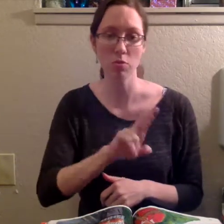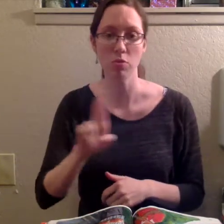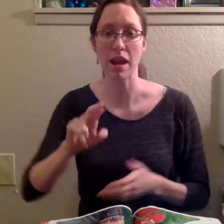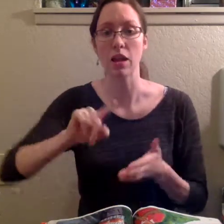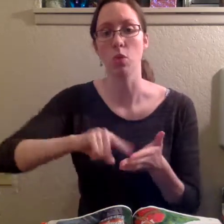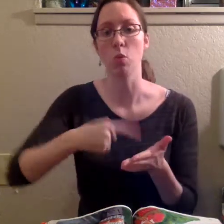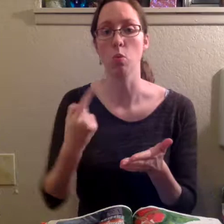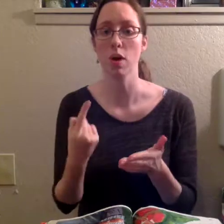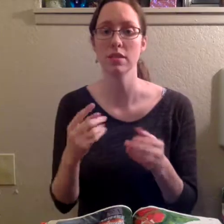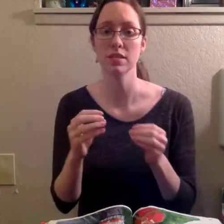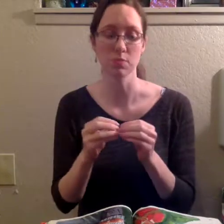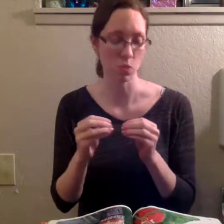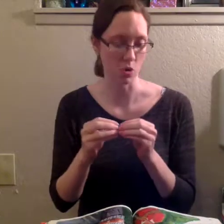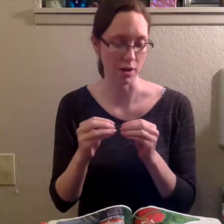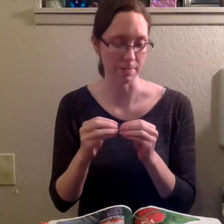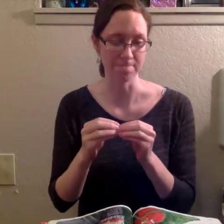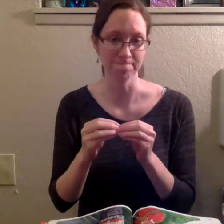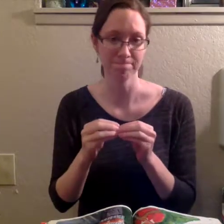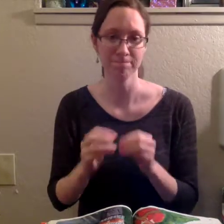right once more.